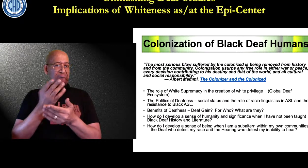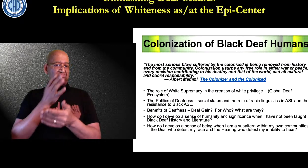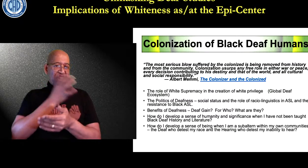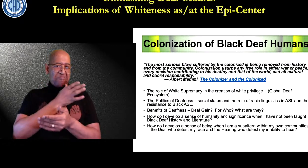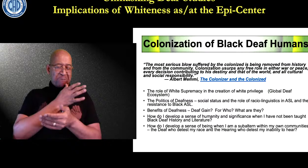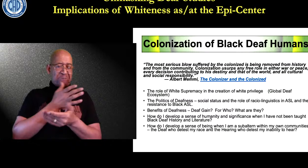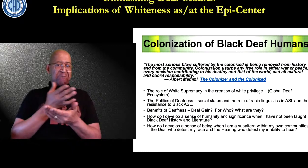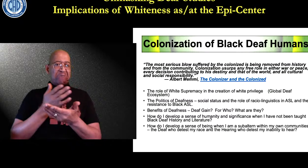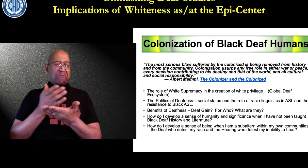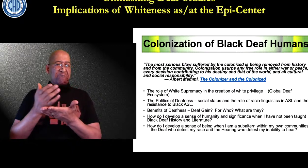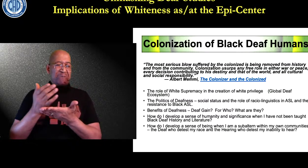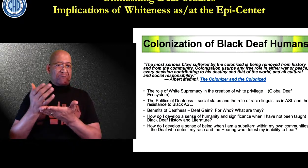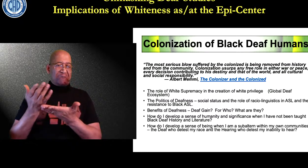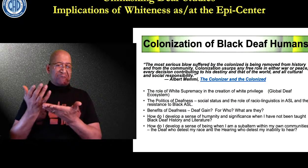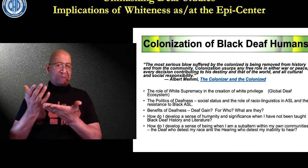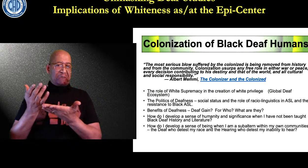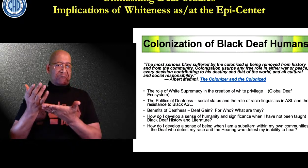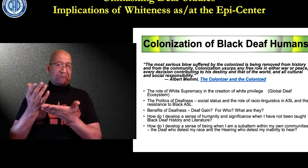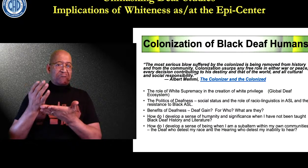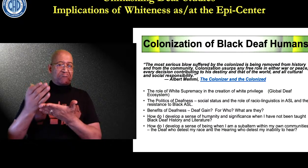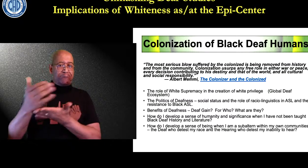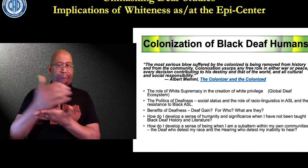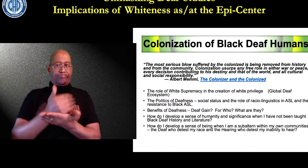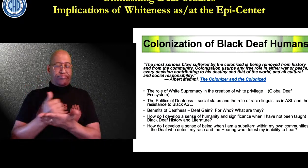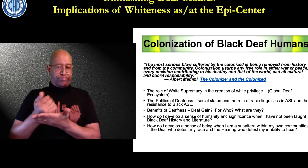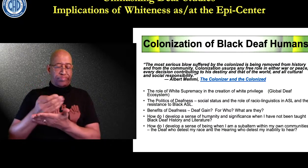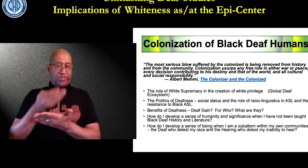had ownership of.